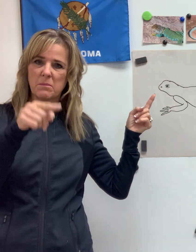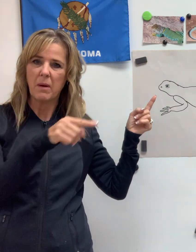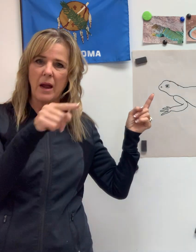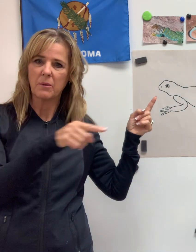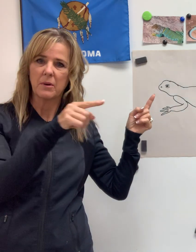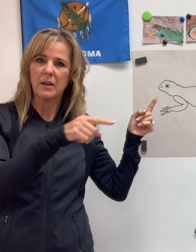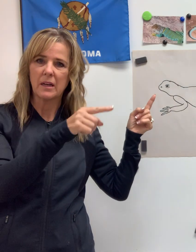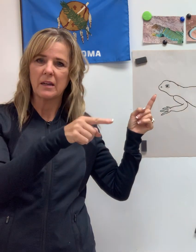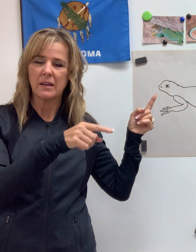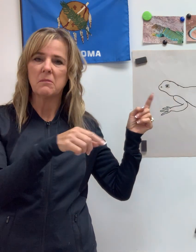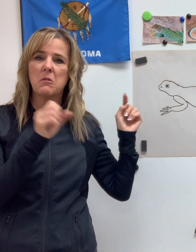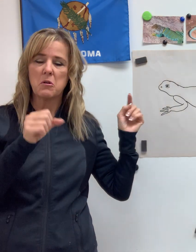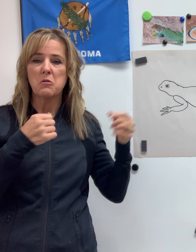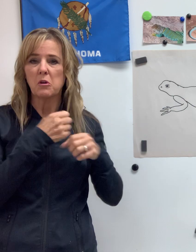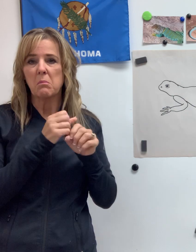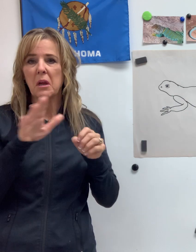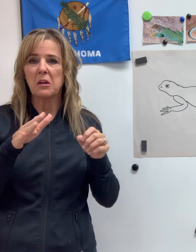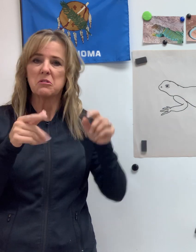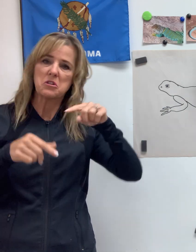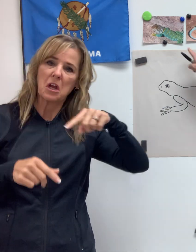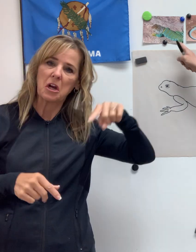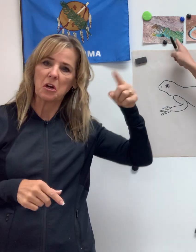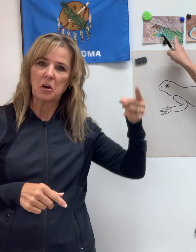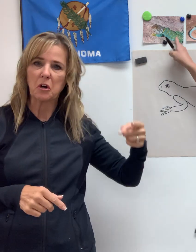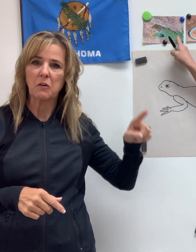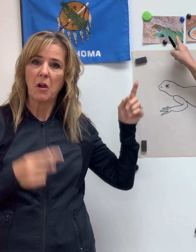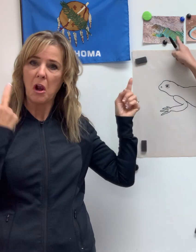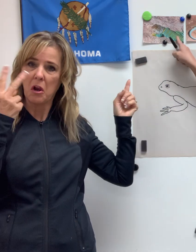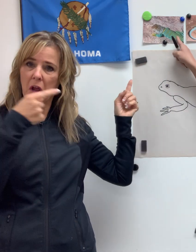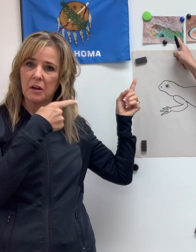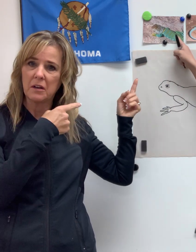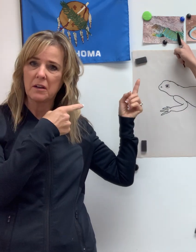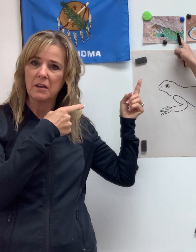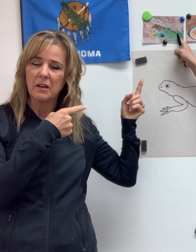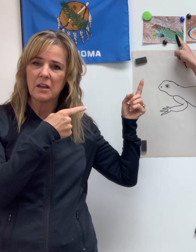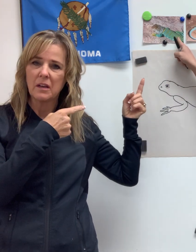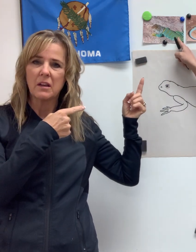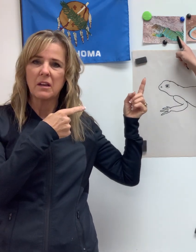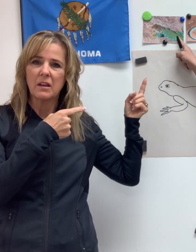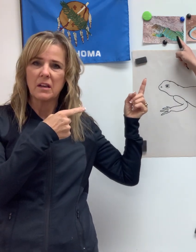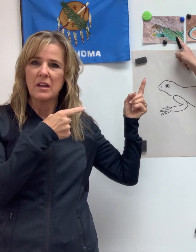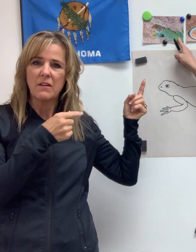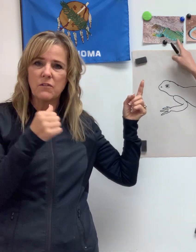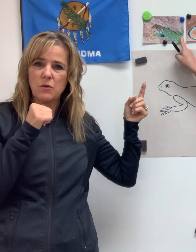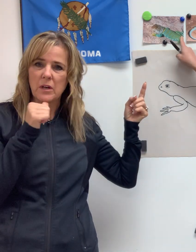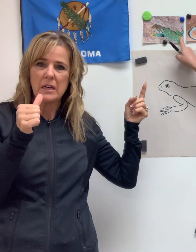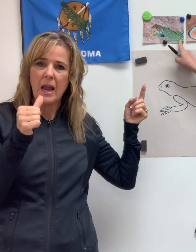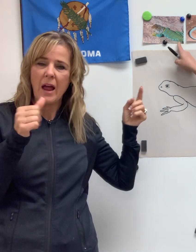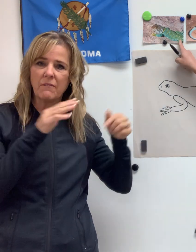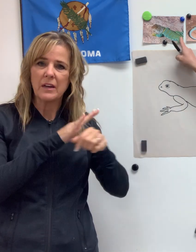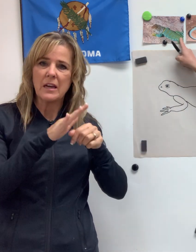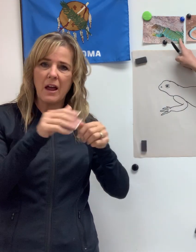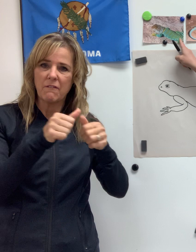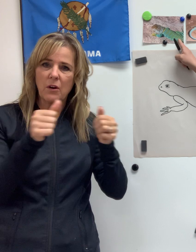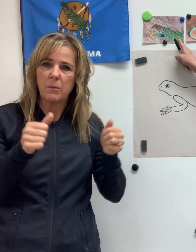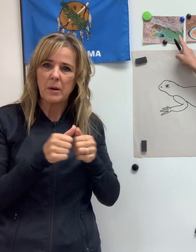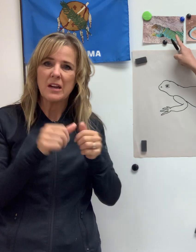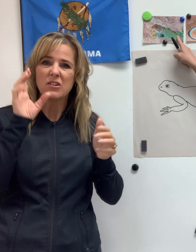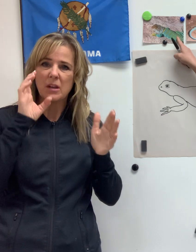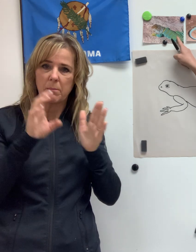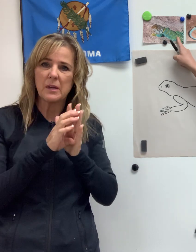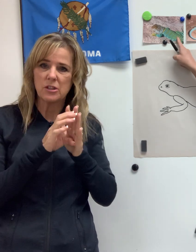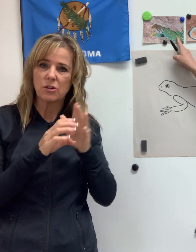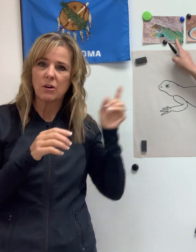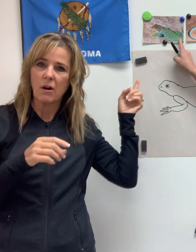like that. You could make it just kind of curve straight off. Look, if you were running out of room and you don't have room for a tail, this is a photograph of